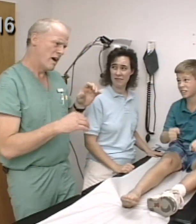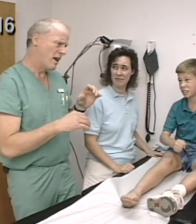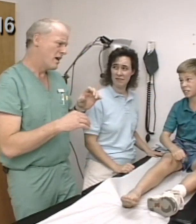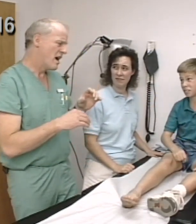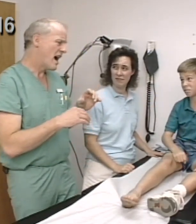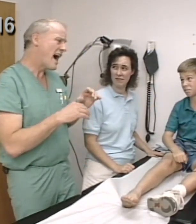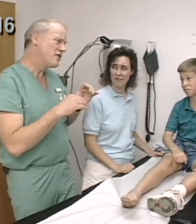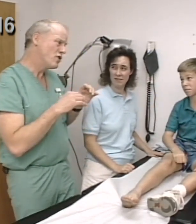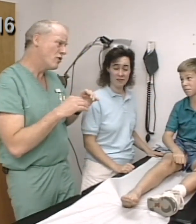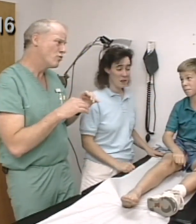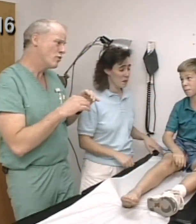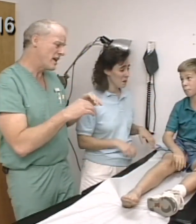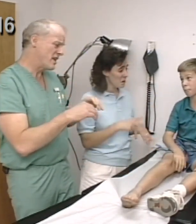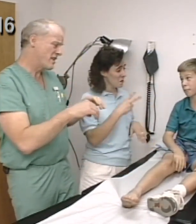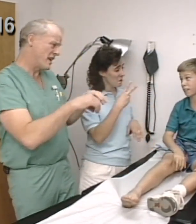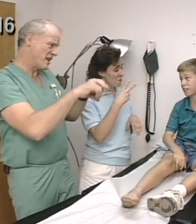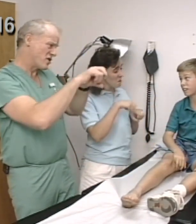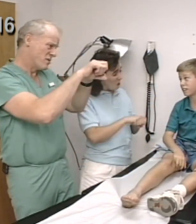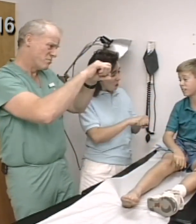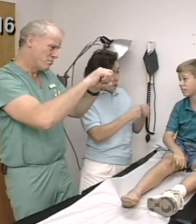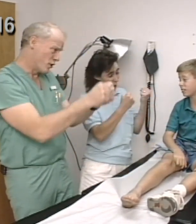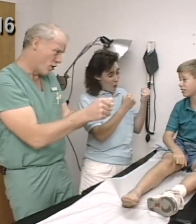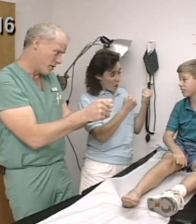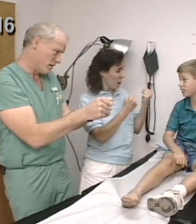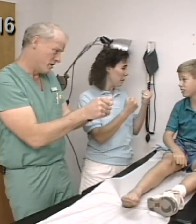Well, I don't really think it's broken.